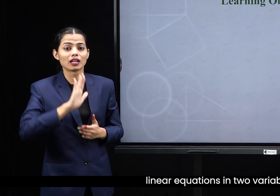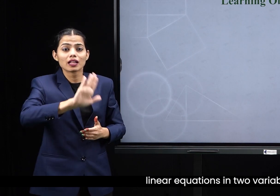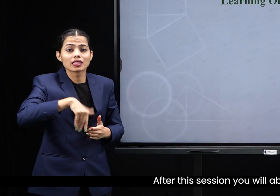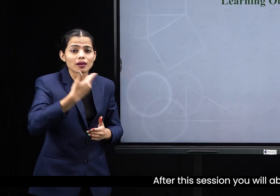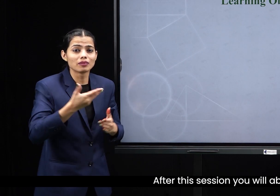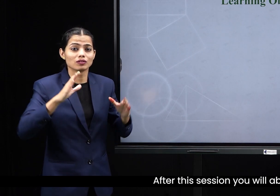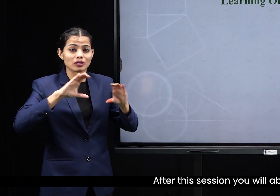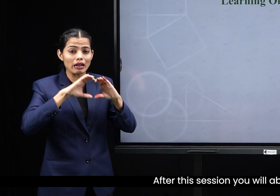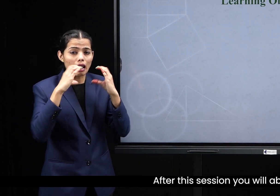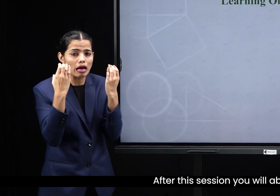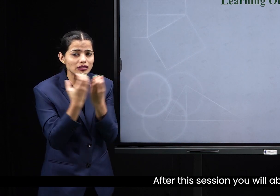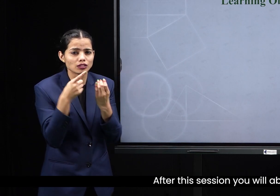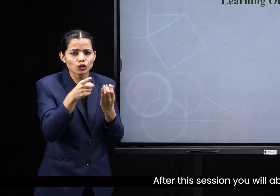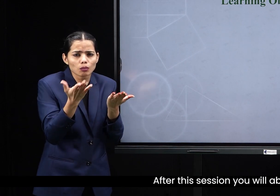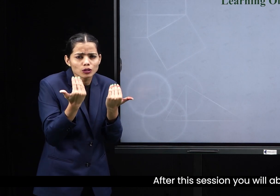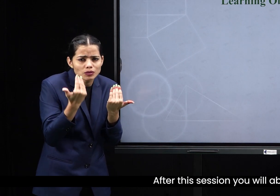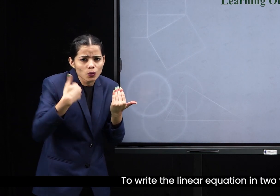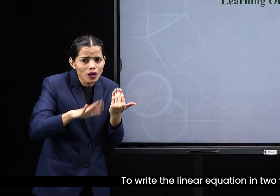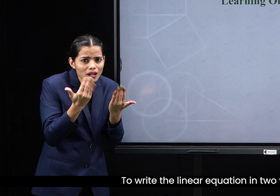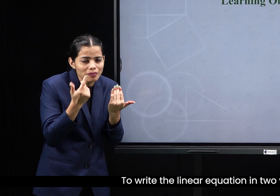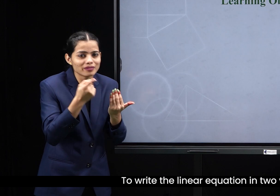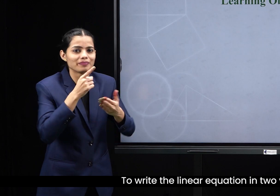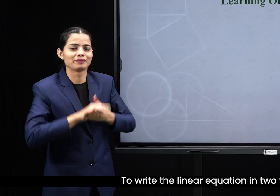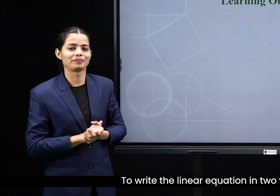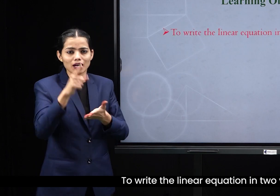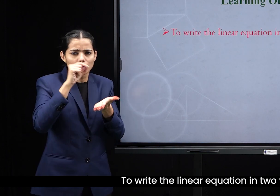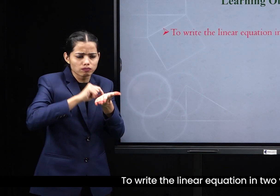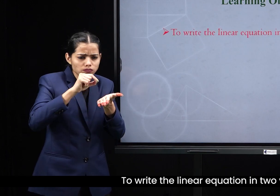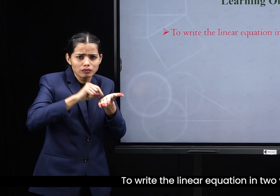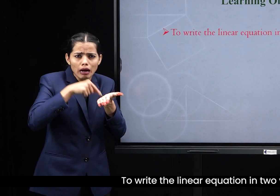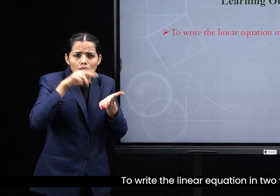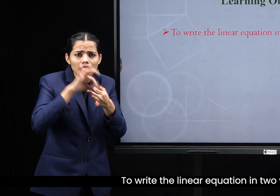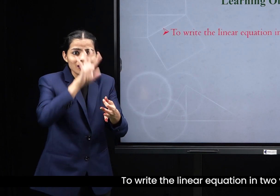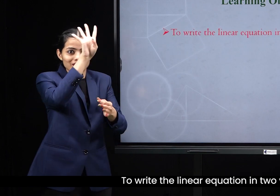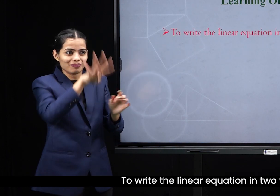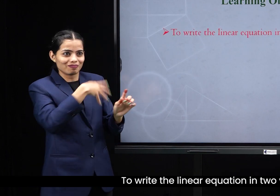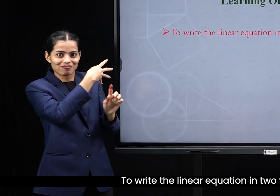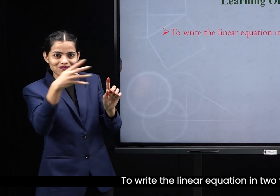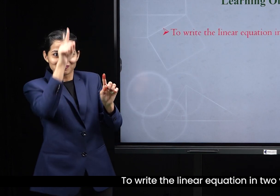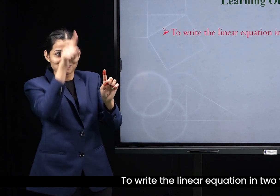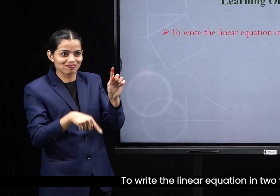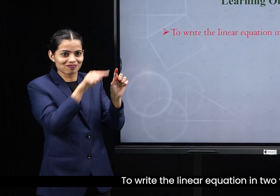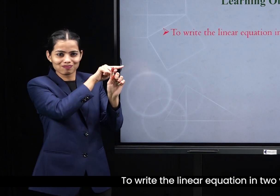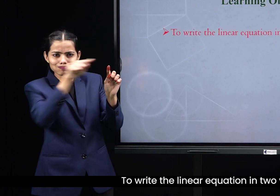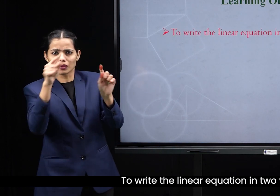After this session, you will be able to write the linear equation in two variables.